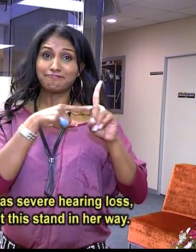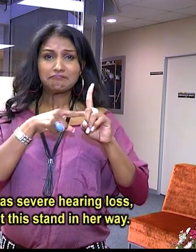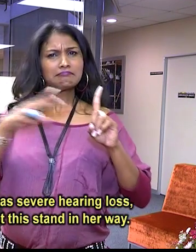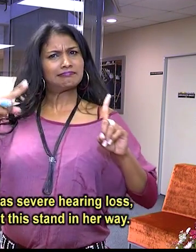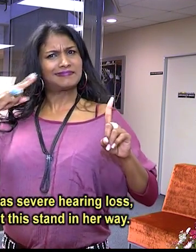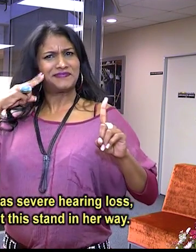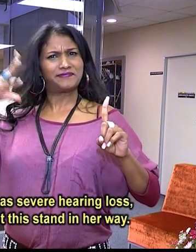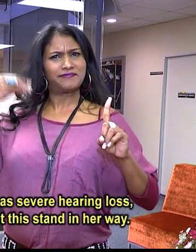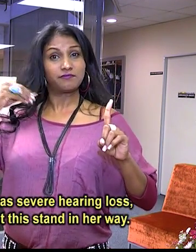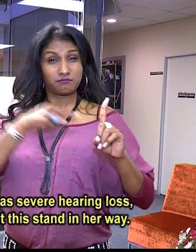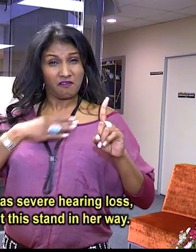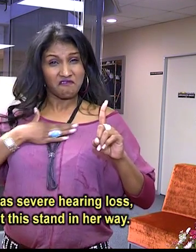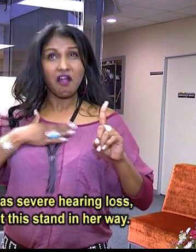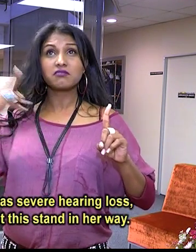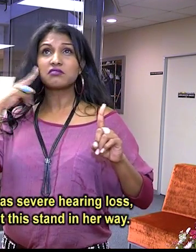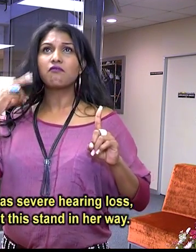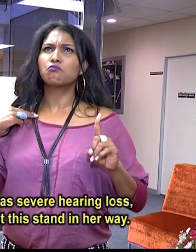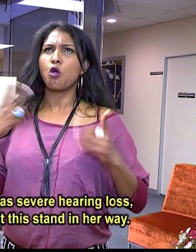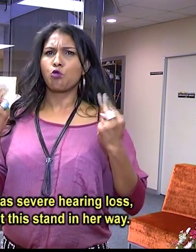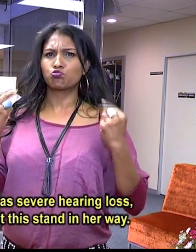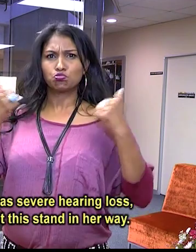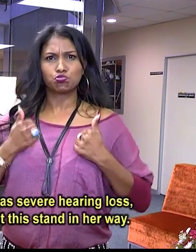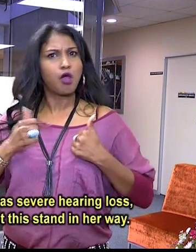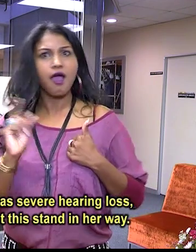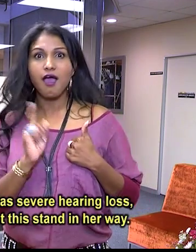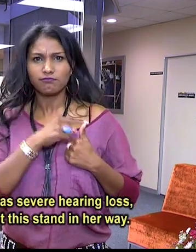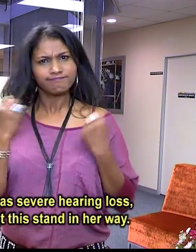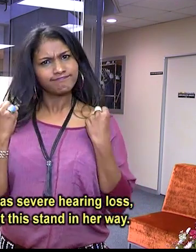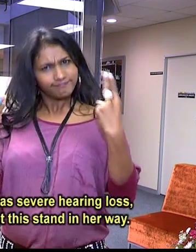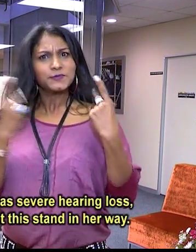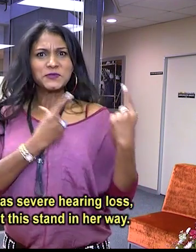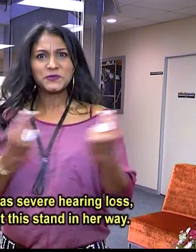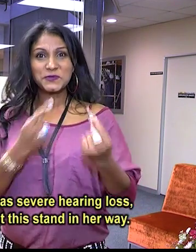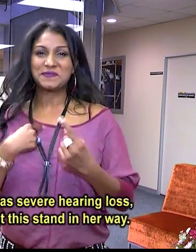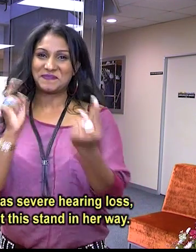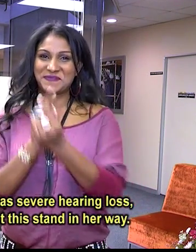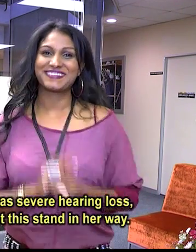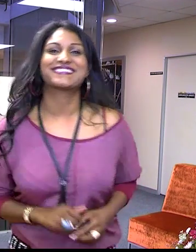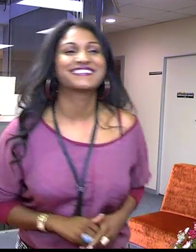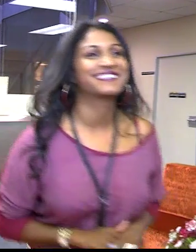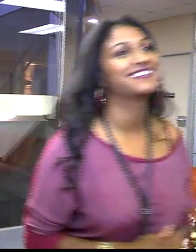This woman has severe hearing loss but doesn't let this stand in her way.